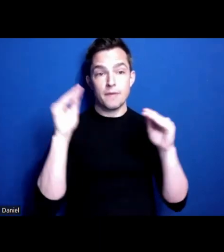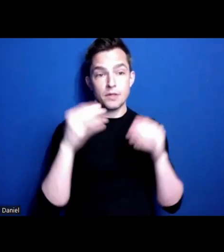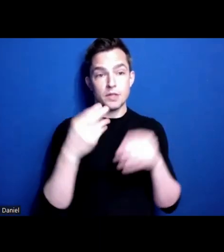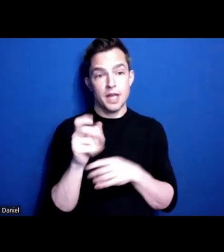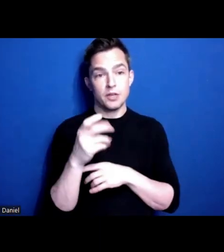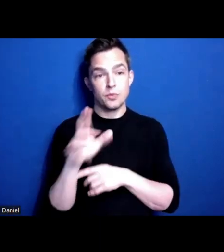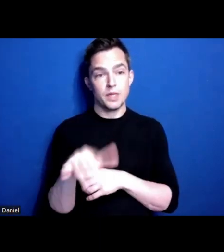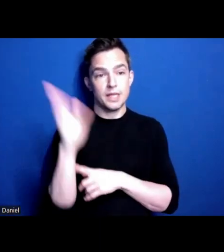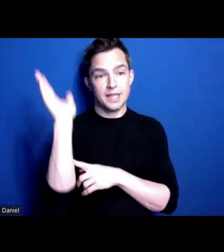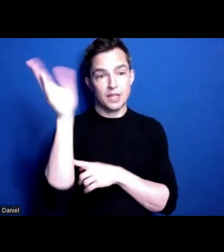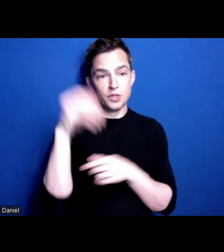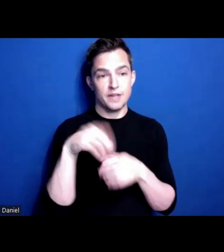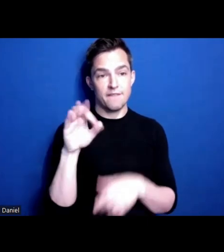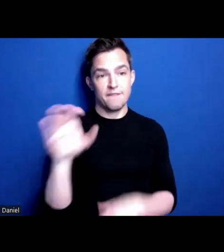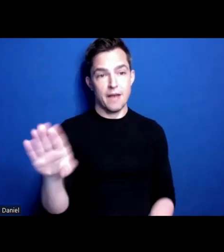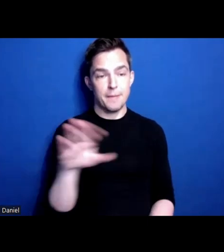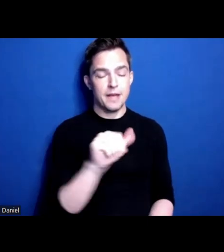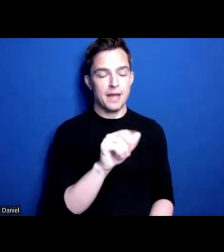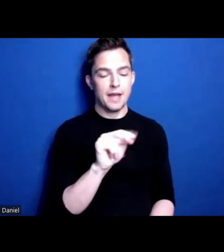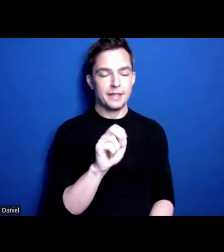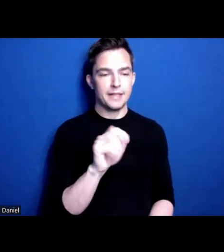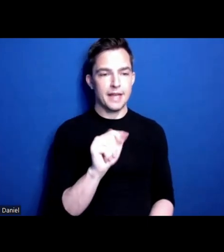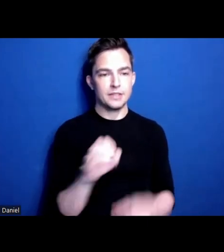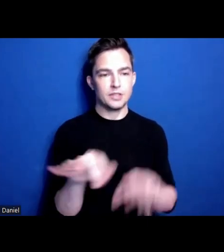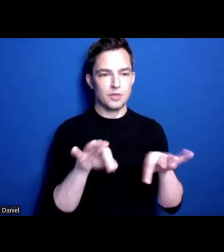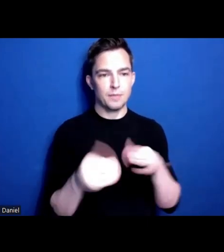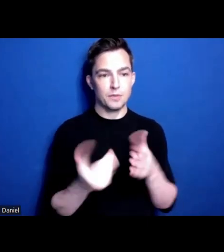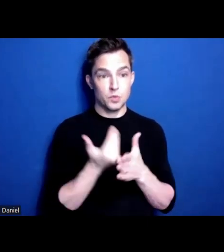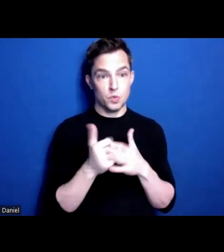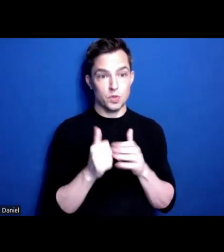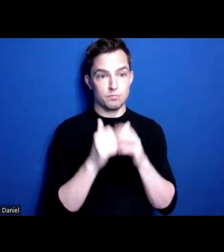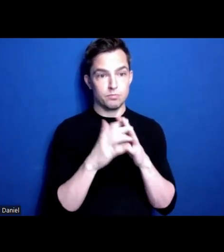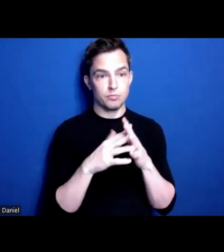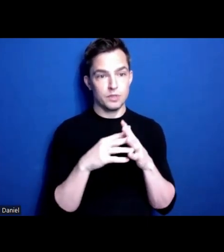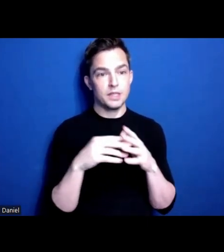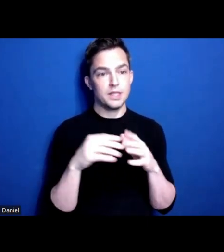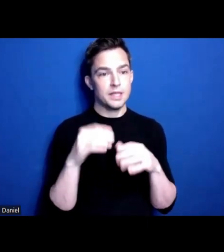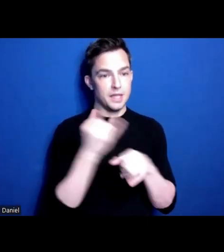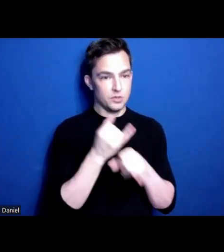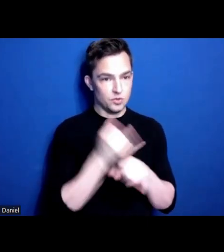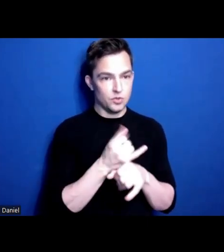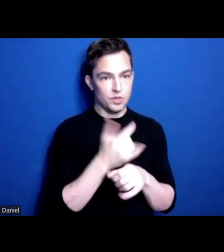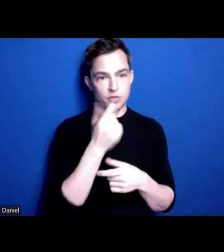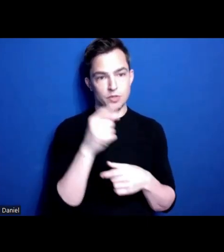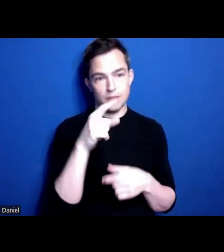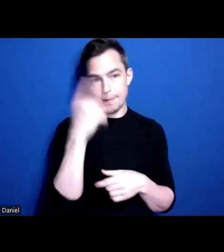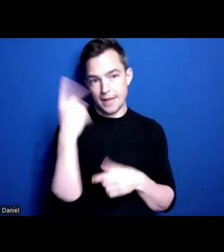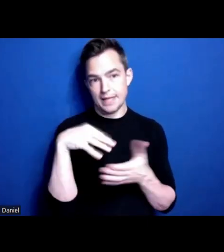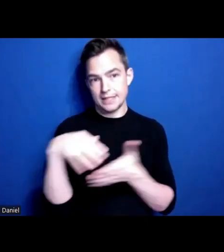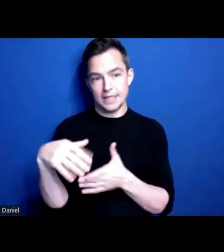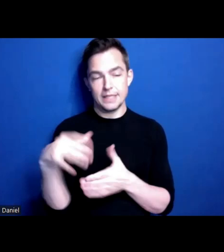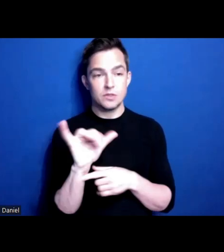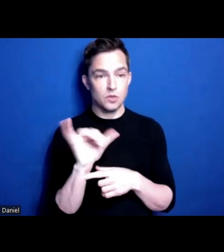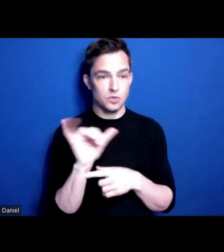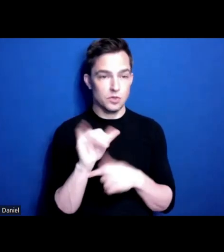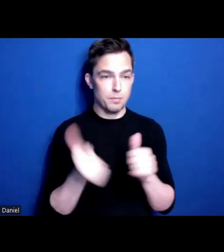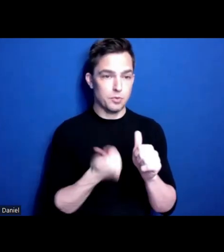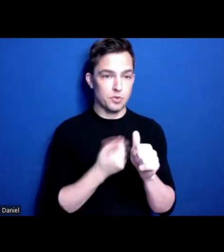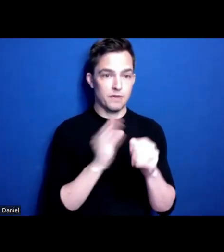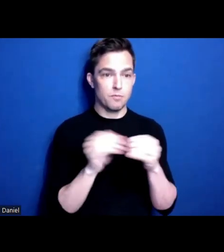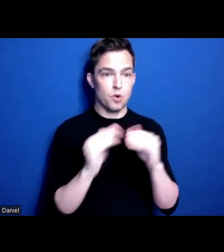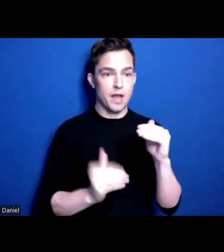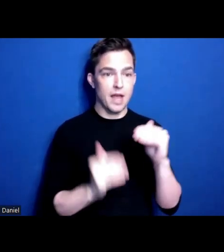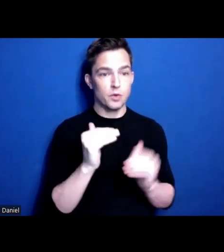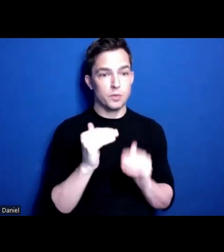in February, Annette described the newly found institutional interest in Black studies and the pursuit of a more